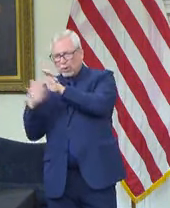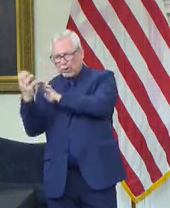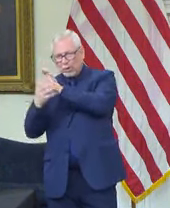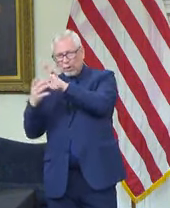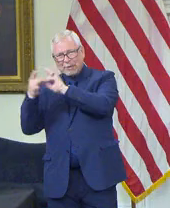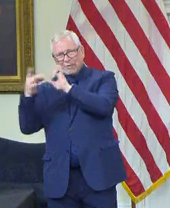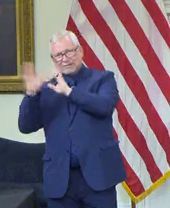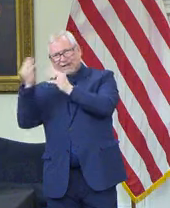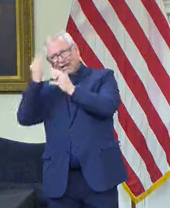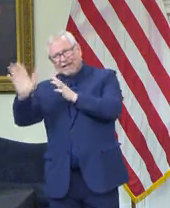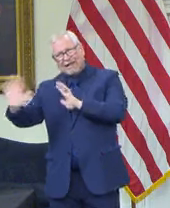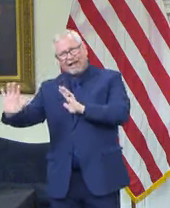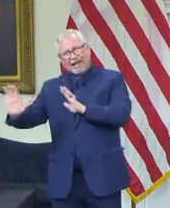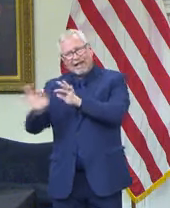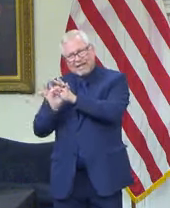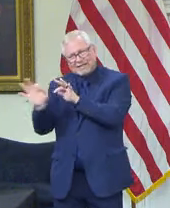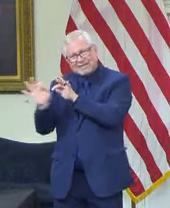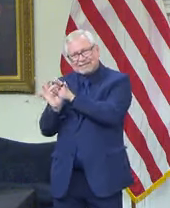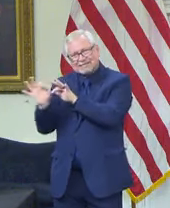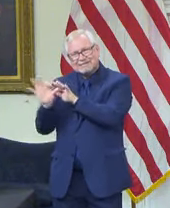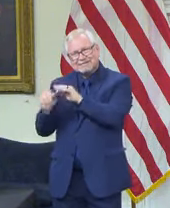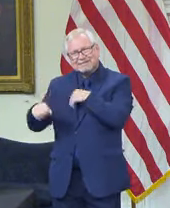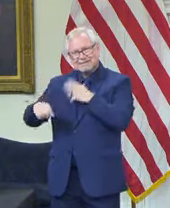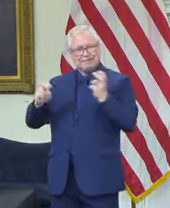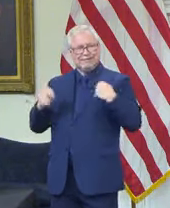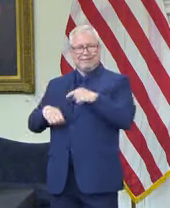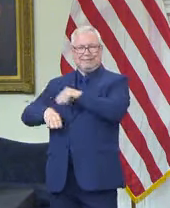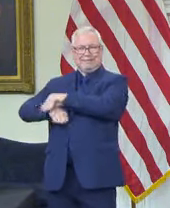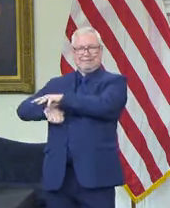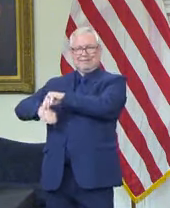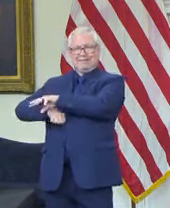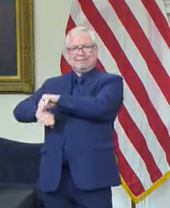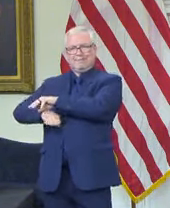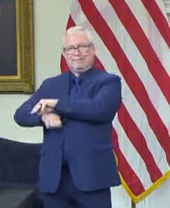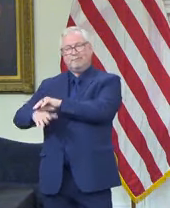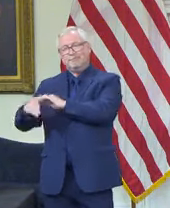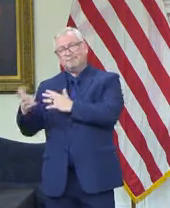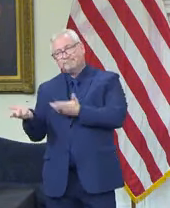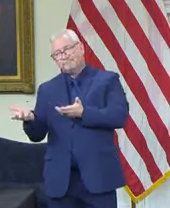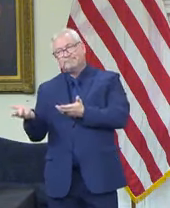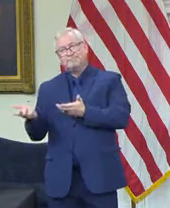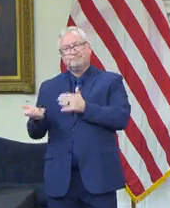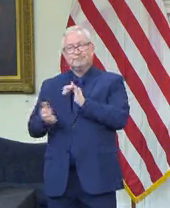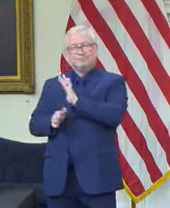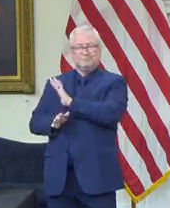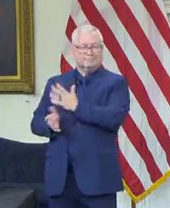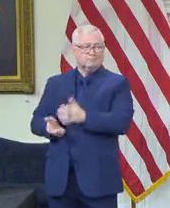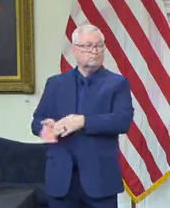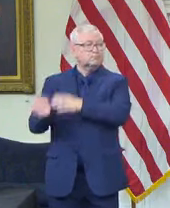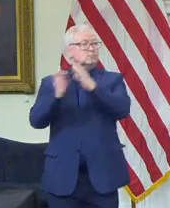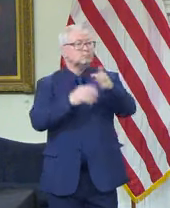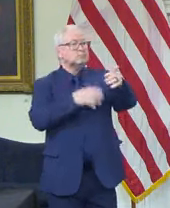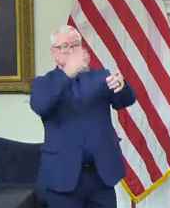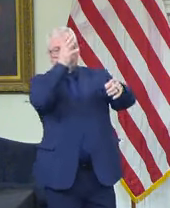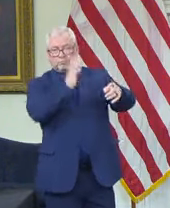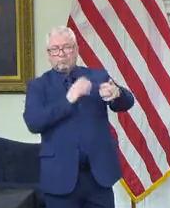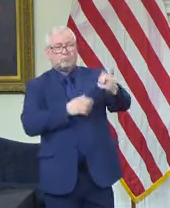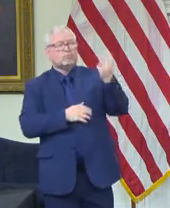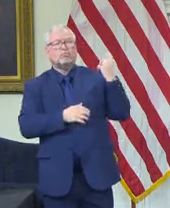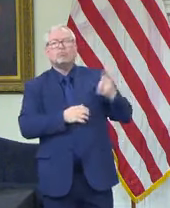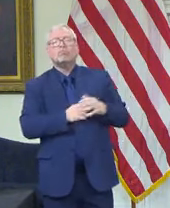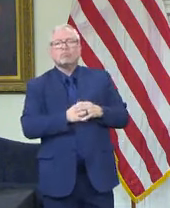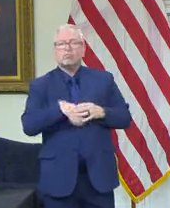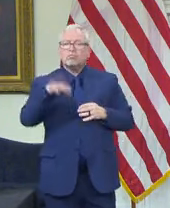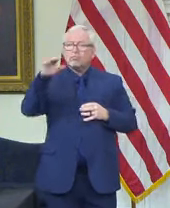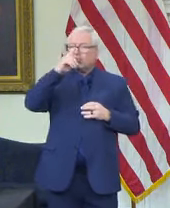know what guidance we think they should be following, as opposed to the actions that they have been taking. Governor, regarding the antibody